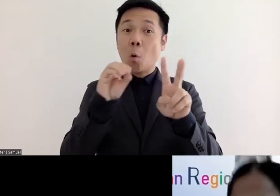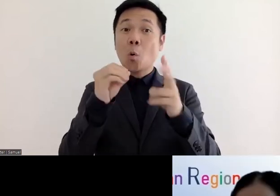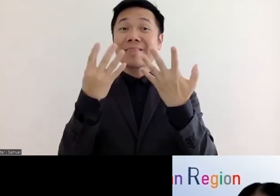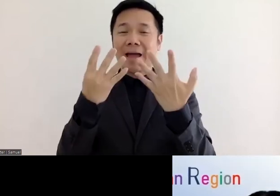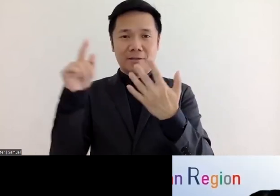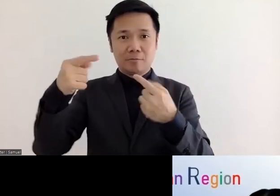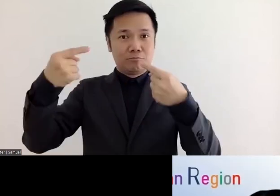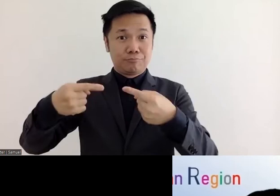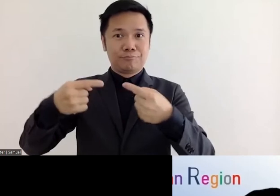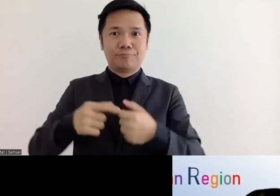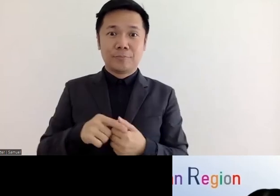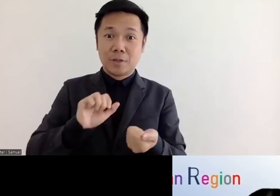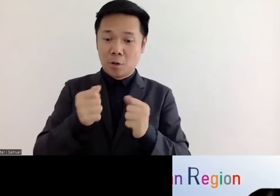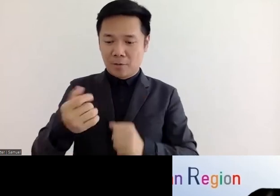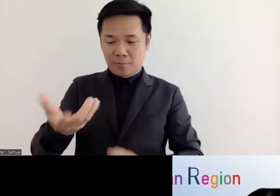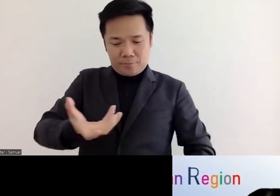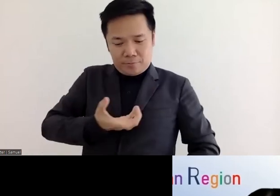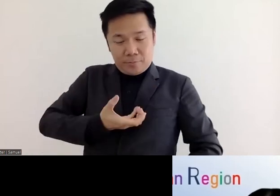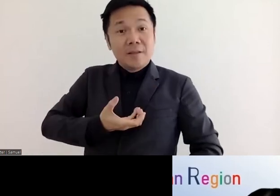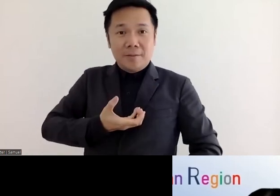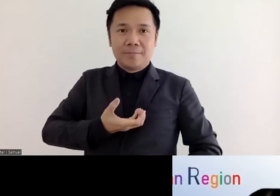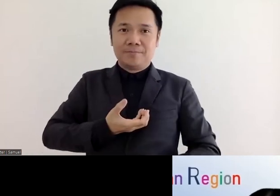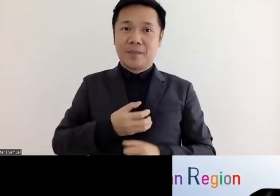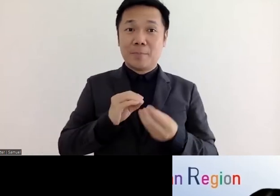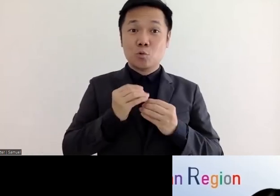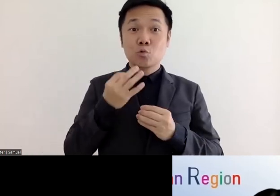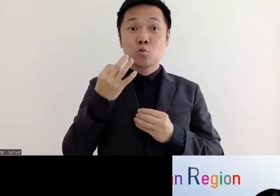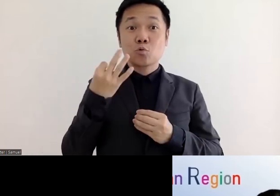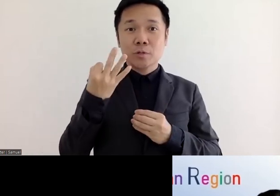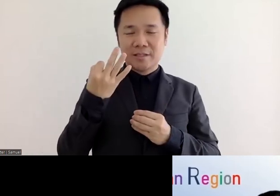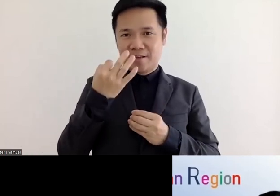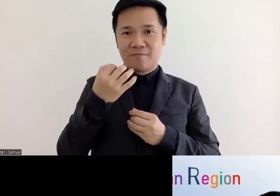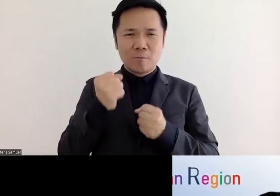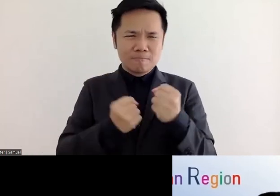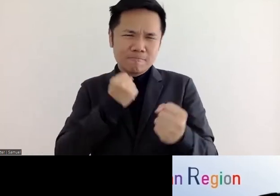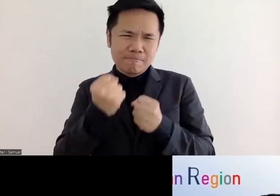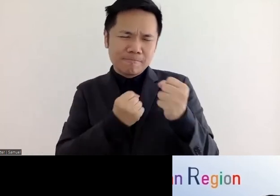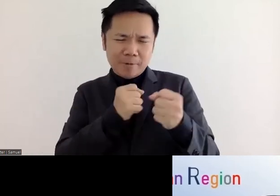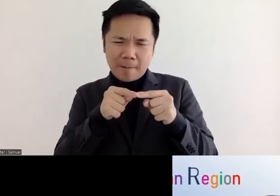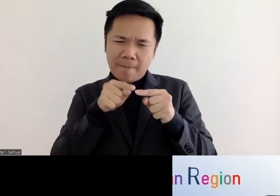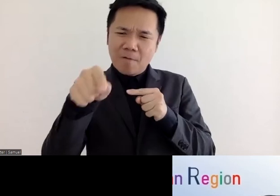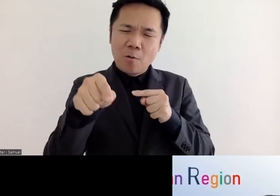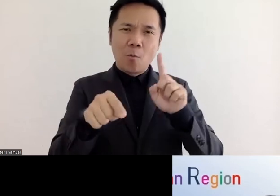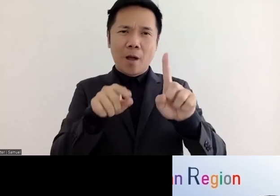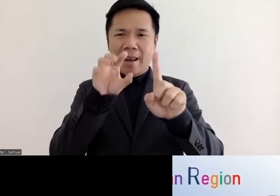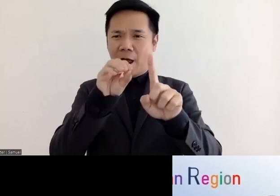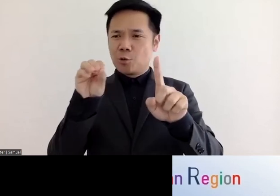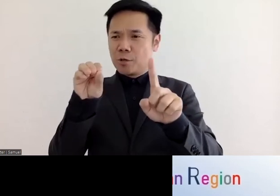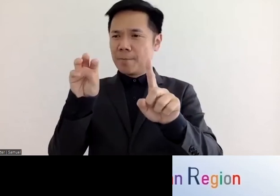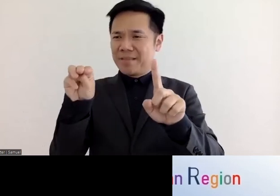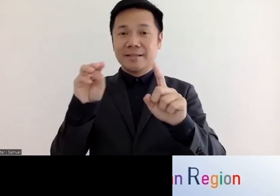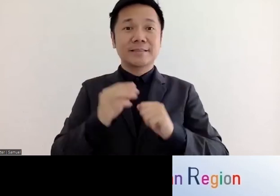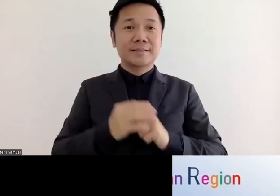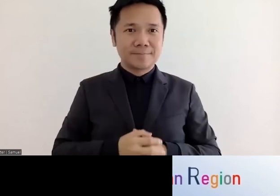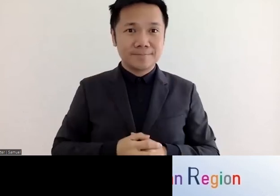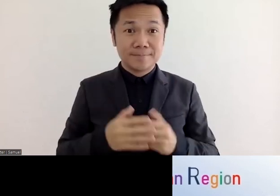2019, where she won a bronze medal in a 100-meter race and bagged a fourth position. Currently, she's pursuing